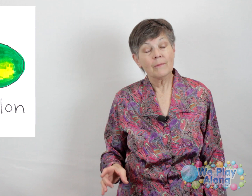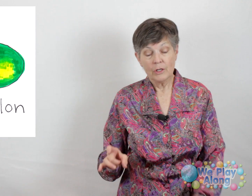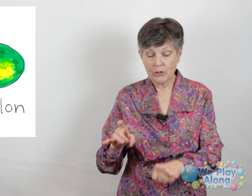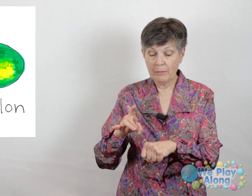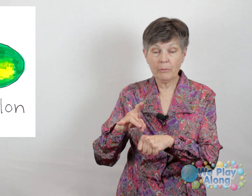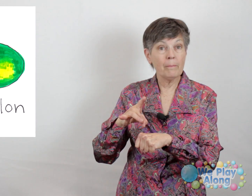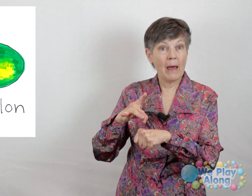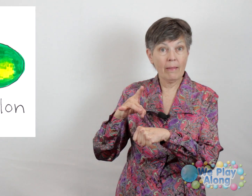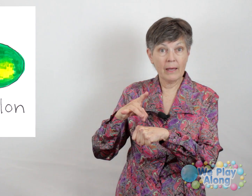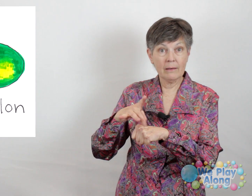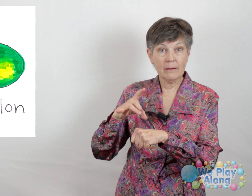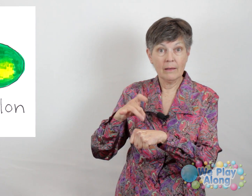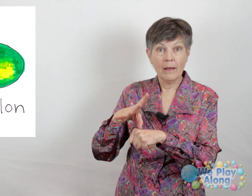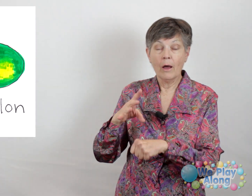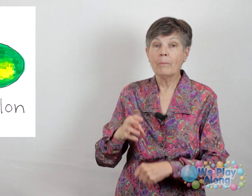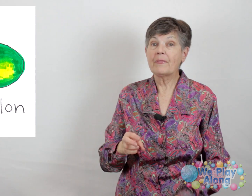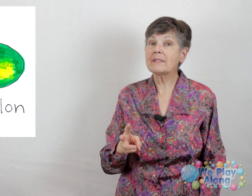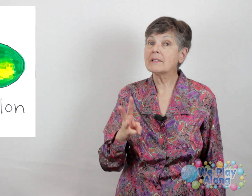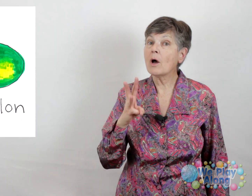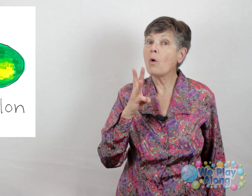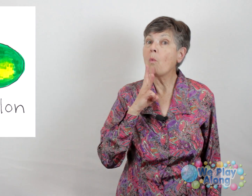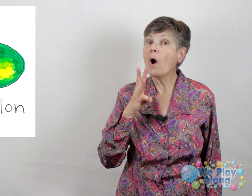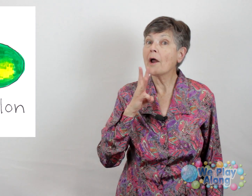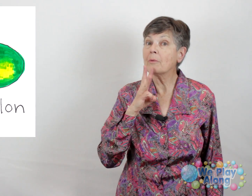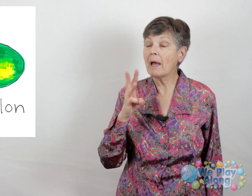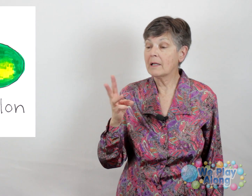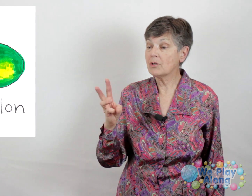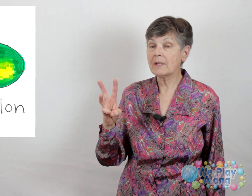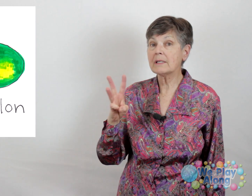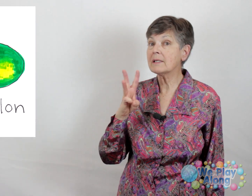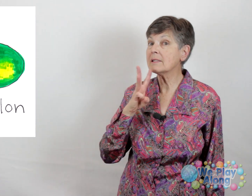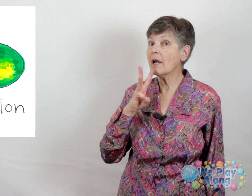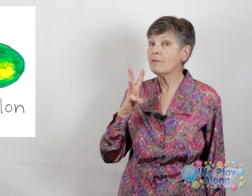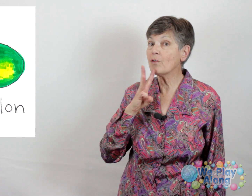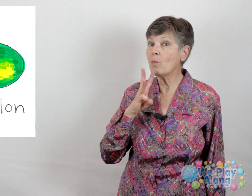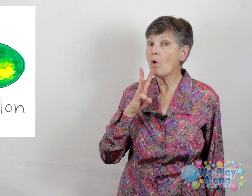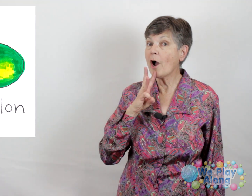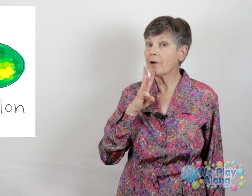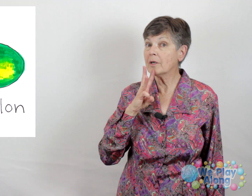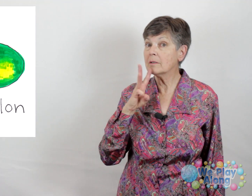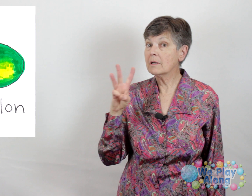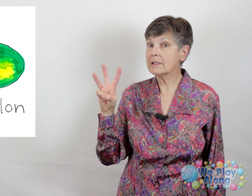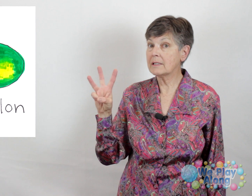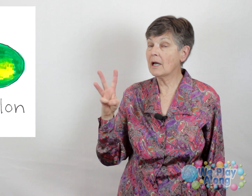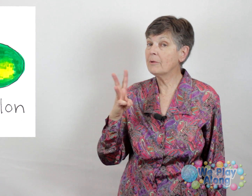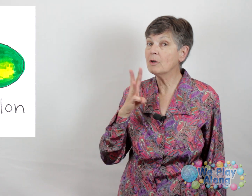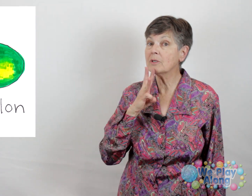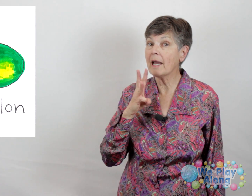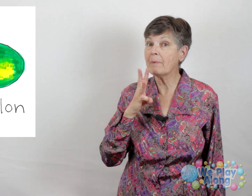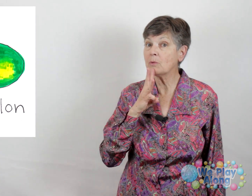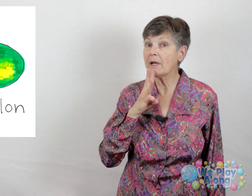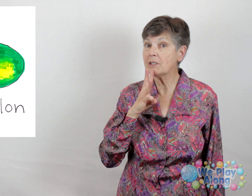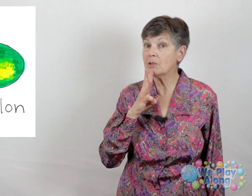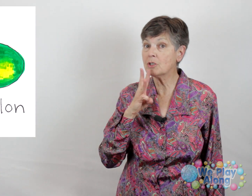So remember melon, but this is a watermelon. So this is a sign for water. It's a W, tap it twice at your